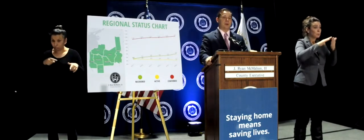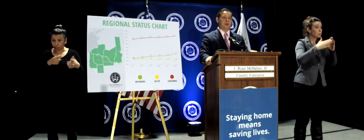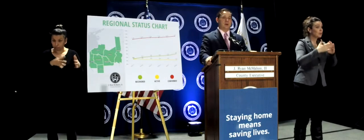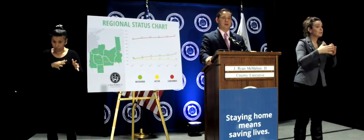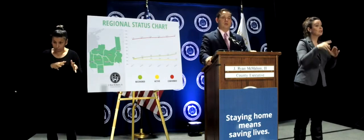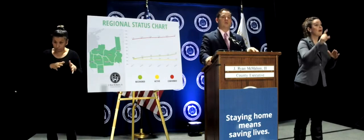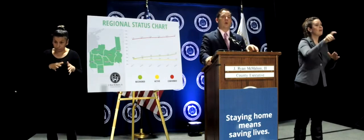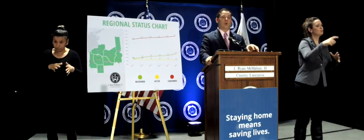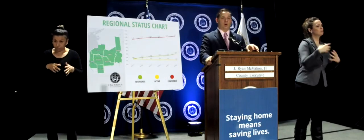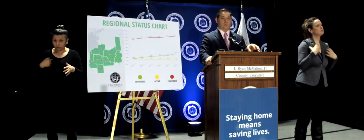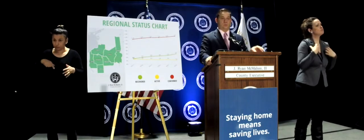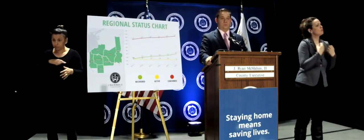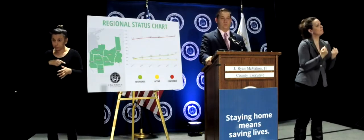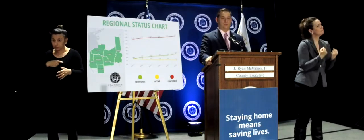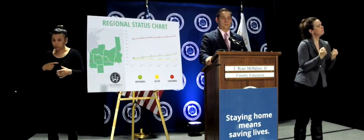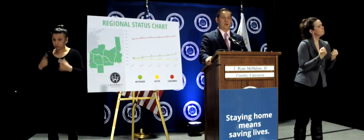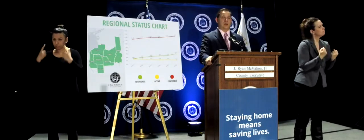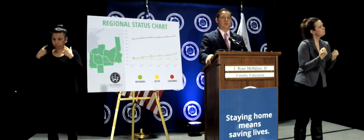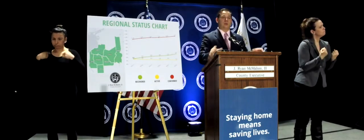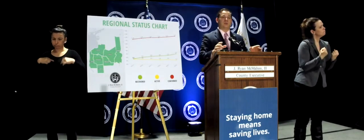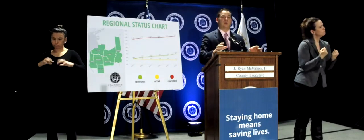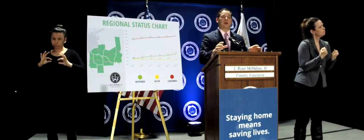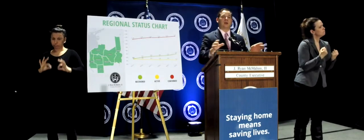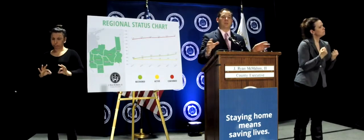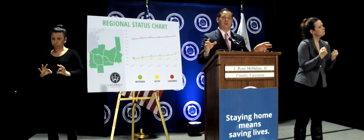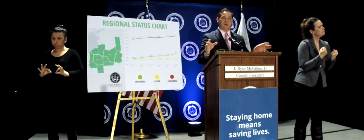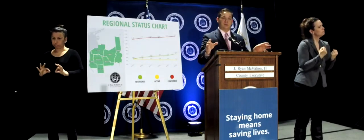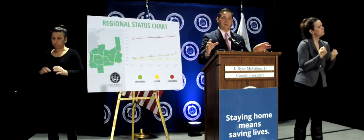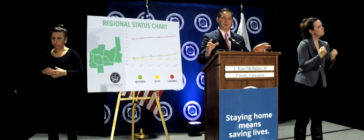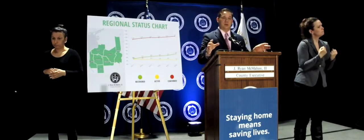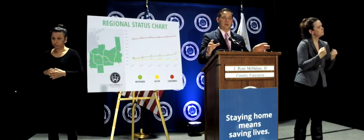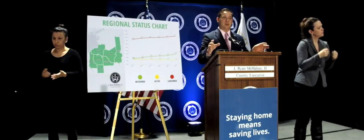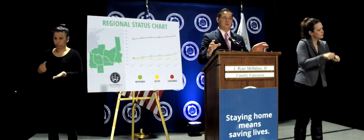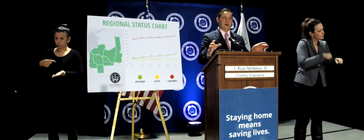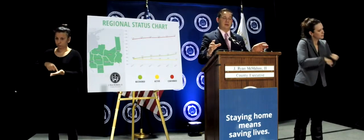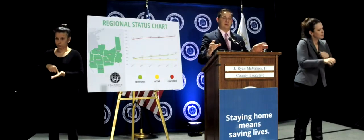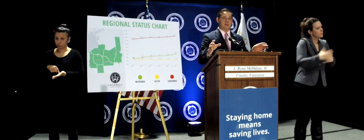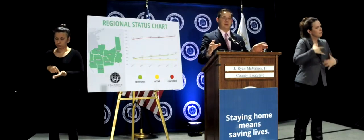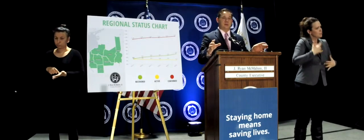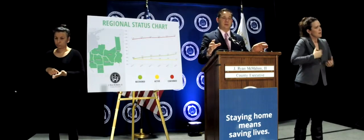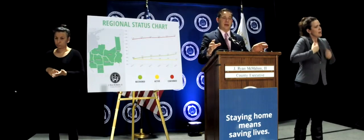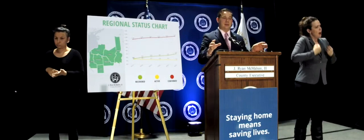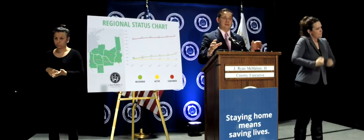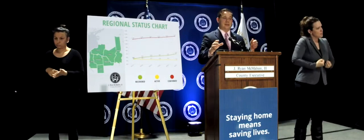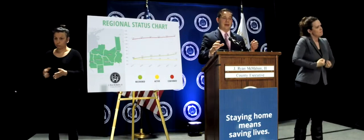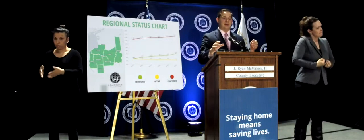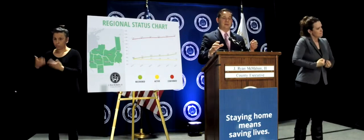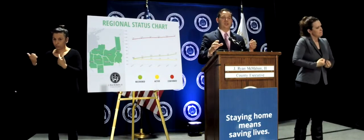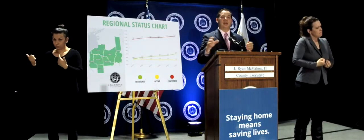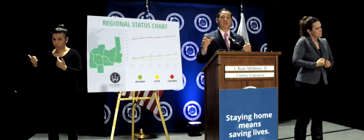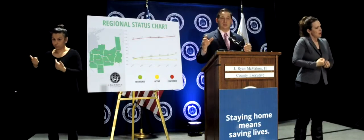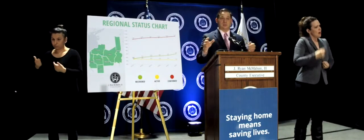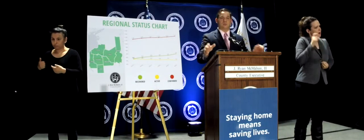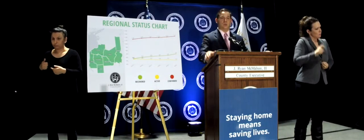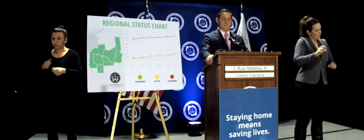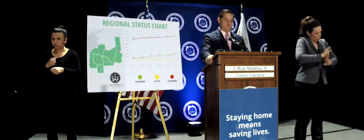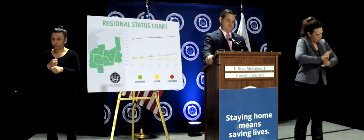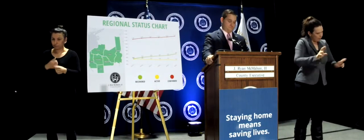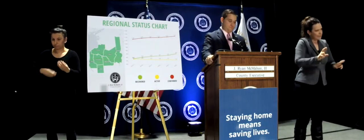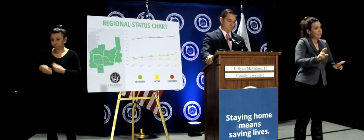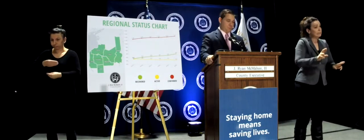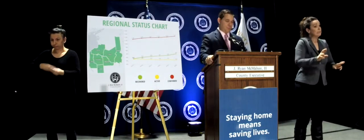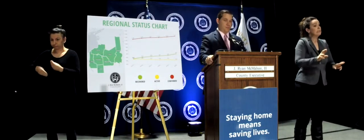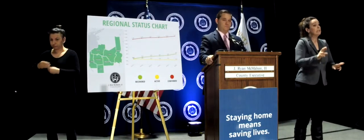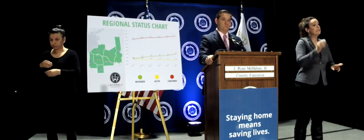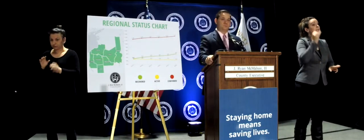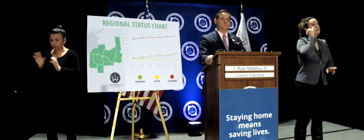step forward. Do you worry And then we have about- to be ready to pivot in the event that data changes, right? Do